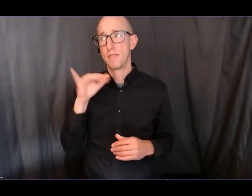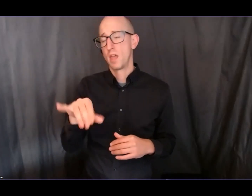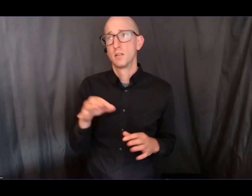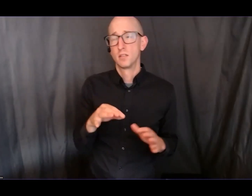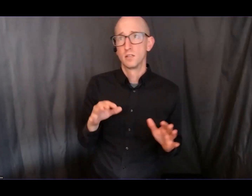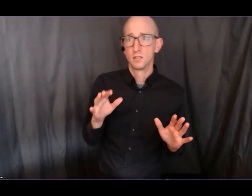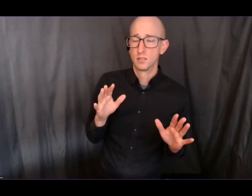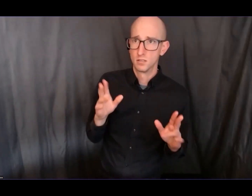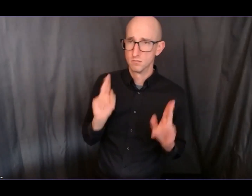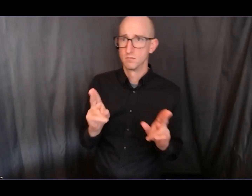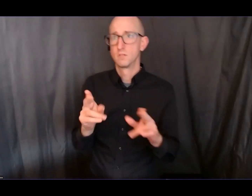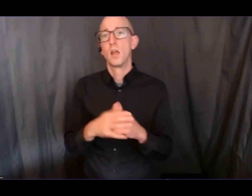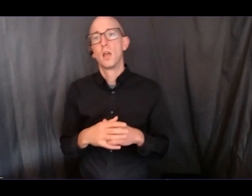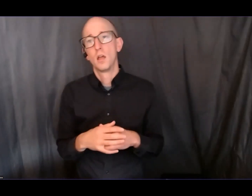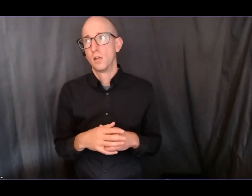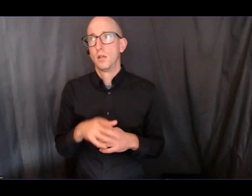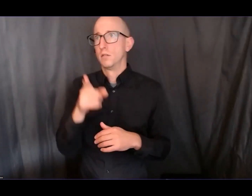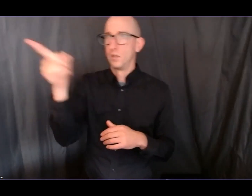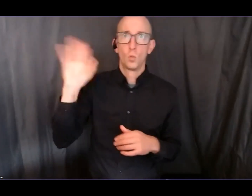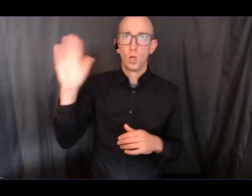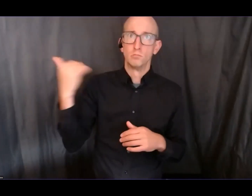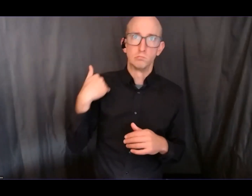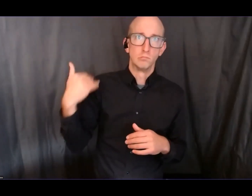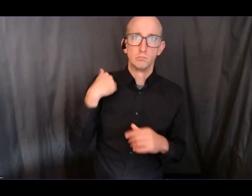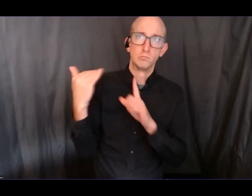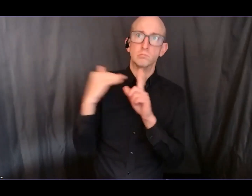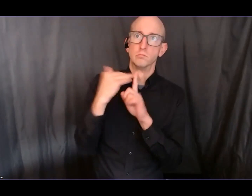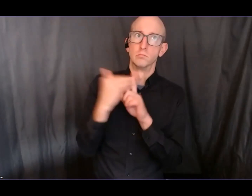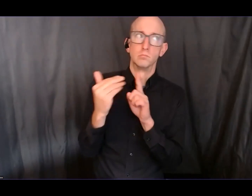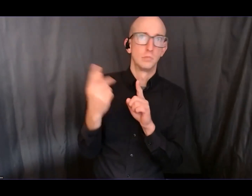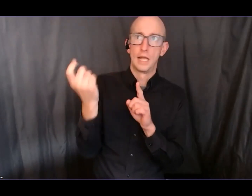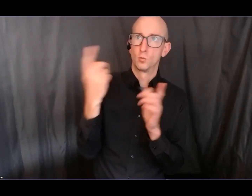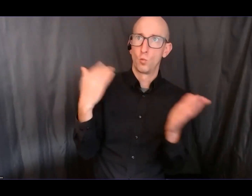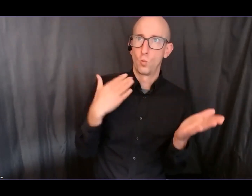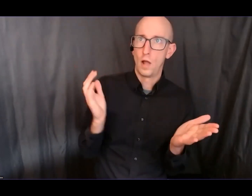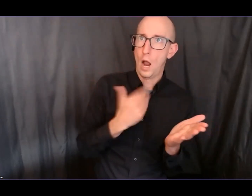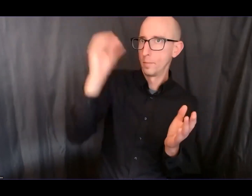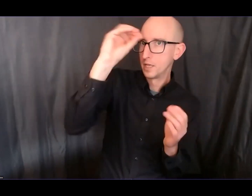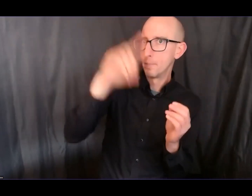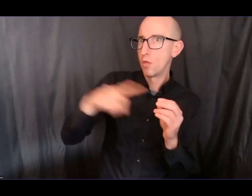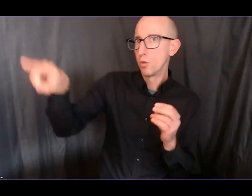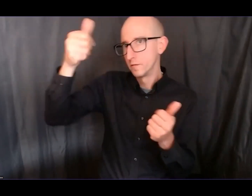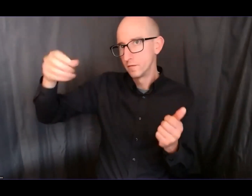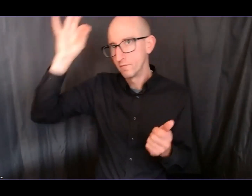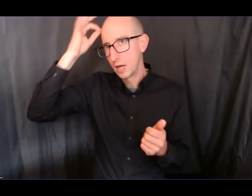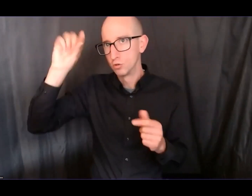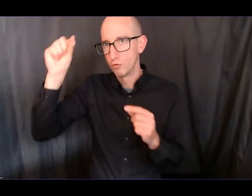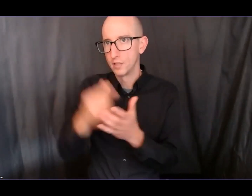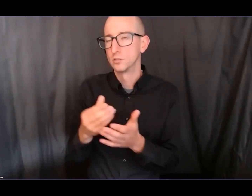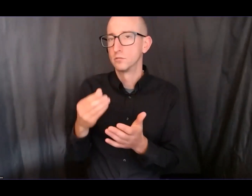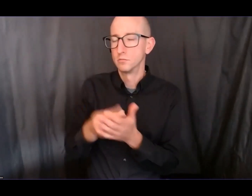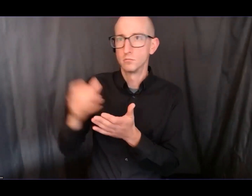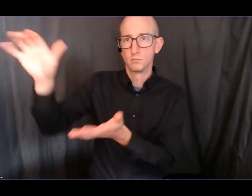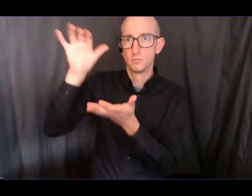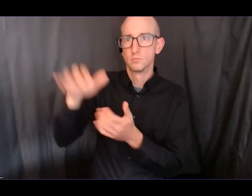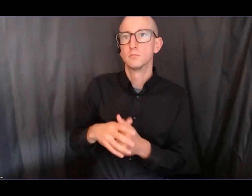are going to keep being asked what we think about these federal grants. and there is a lot of money coming down. And so I